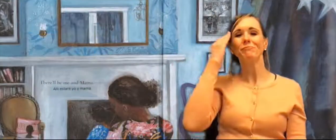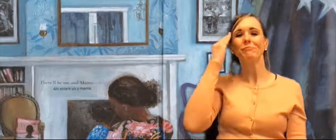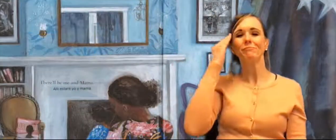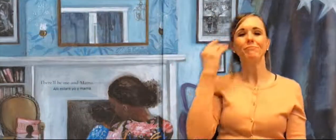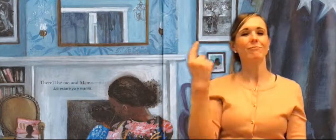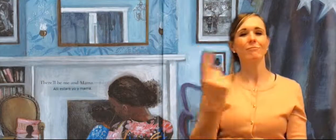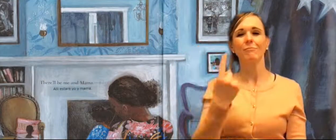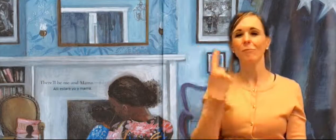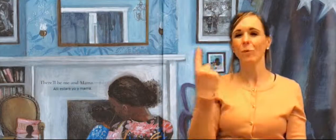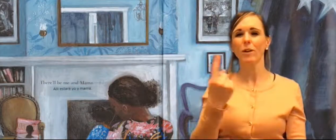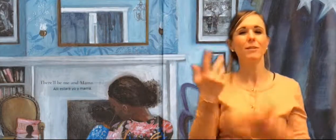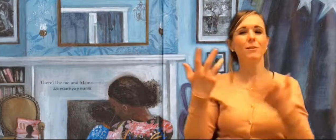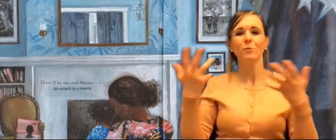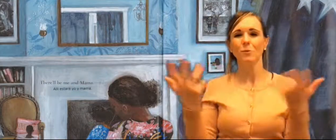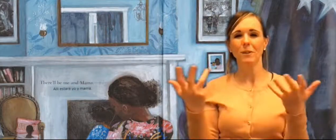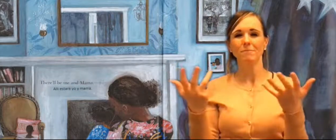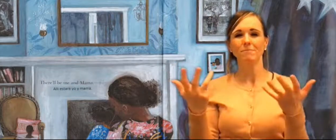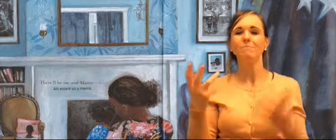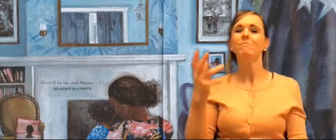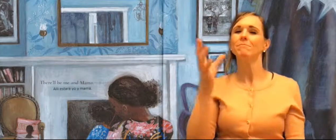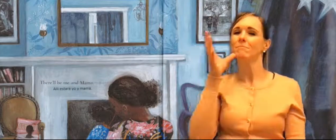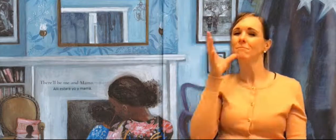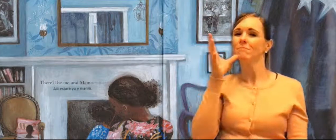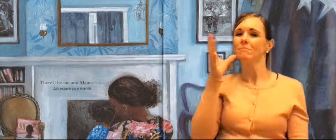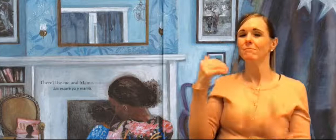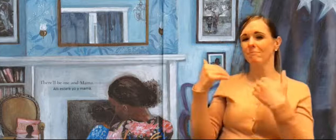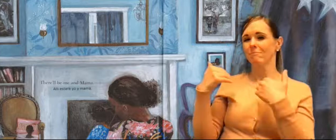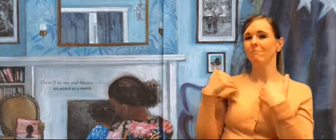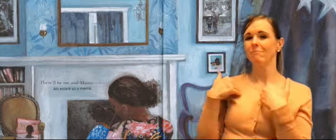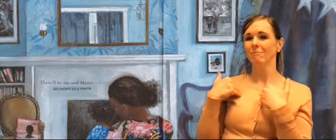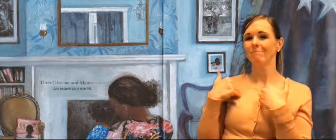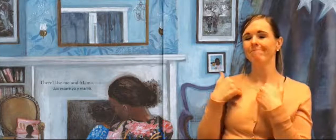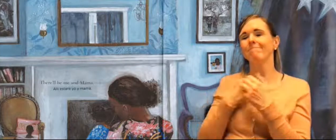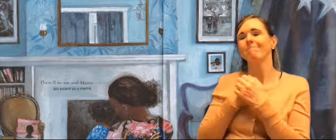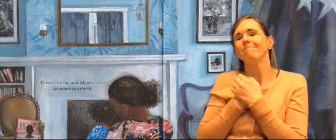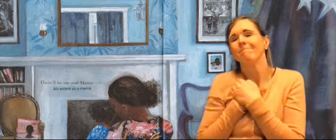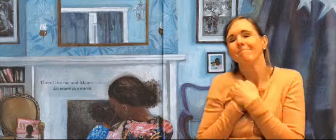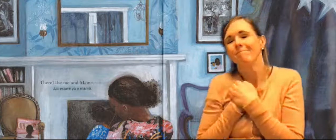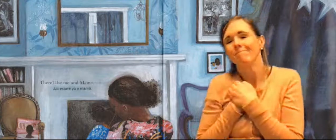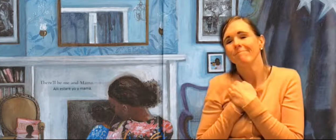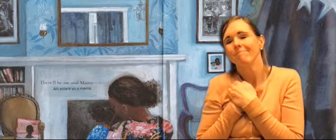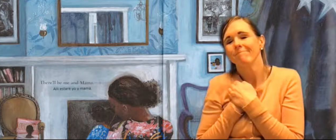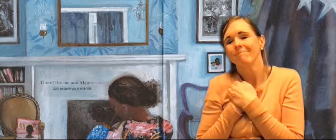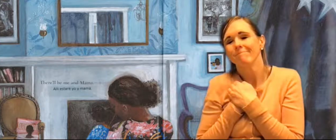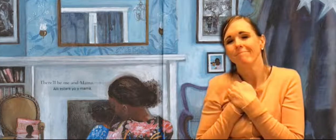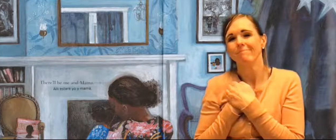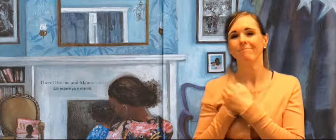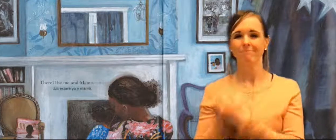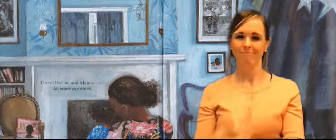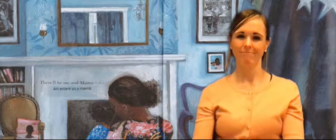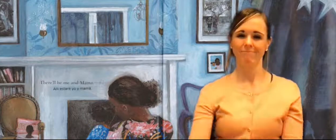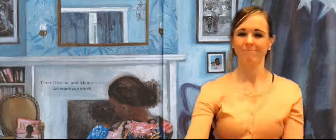heavy. And I know I will always have my Mama